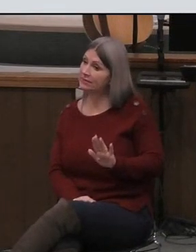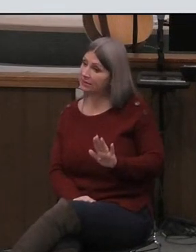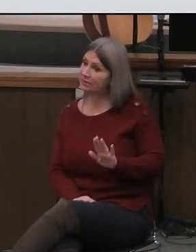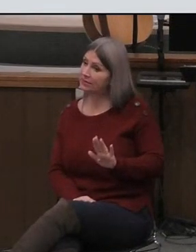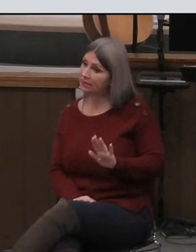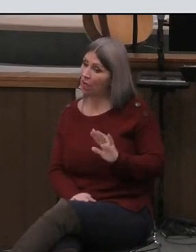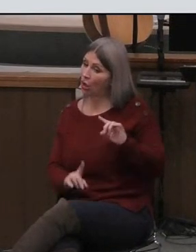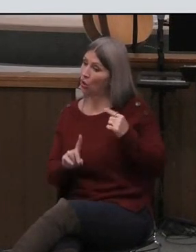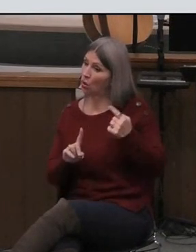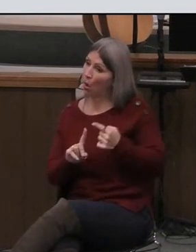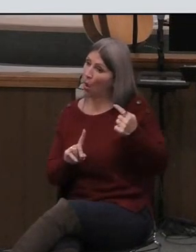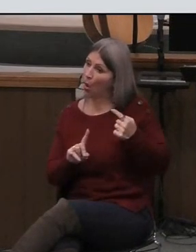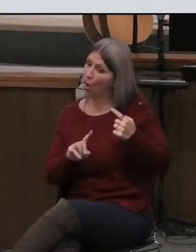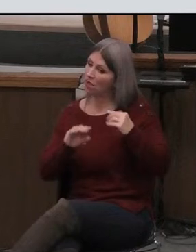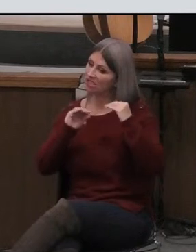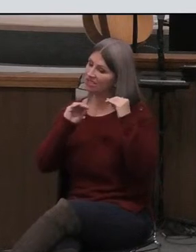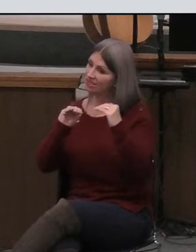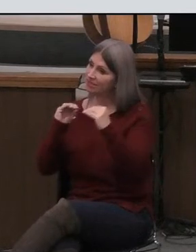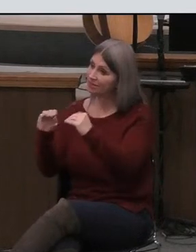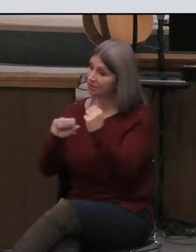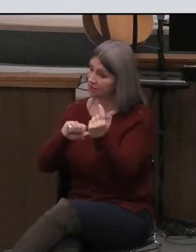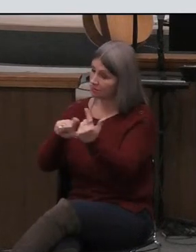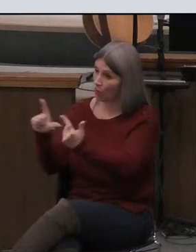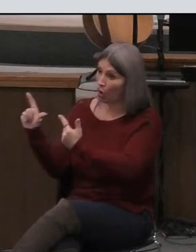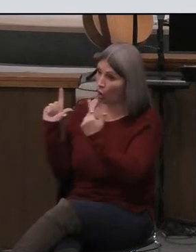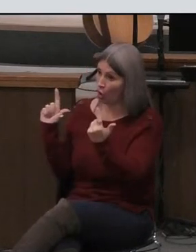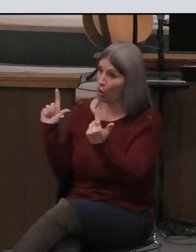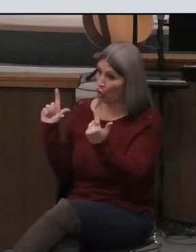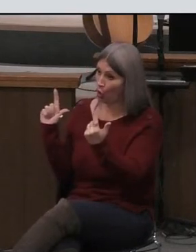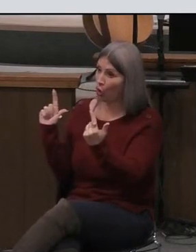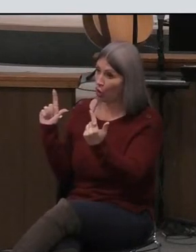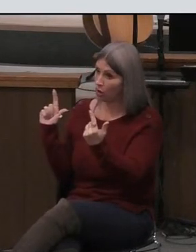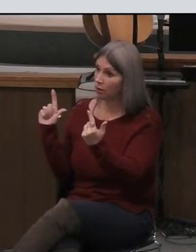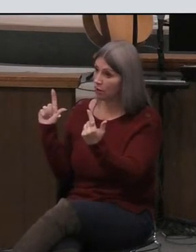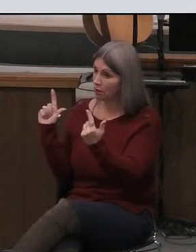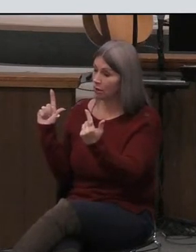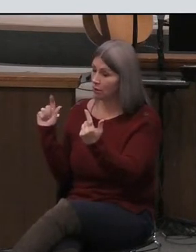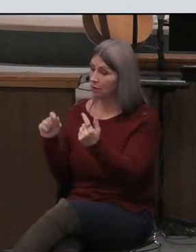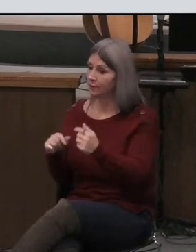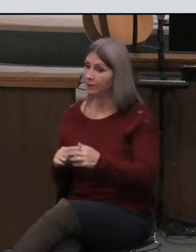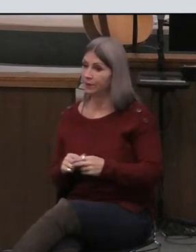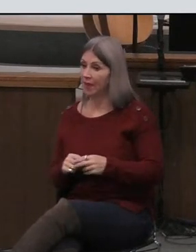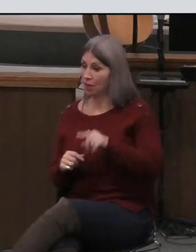business to instruct every man, as well as to exhort them.